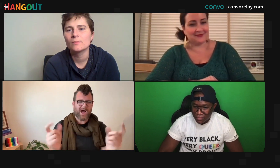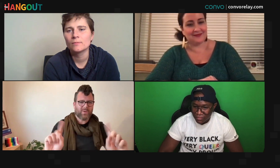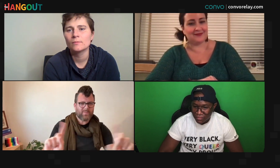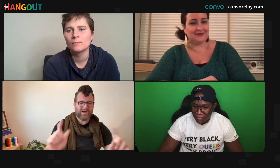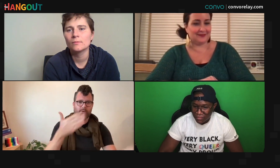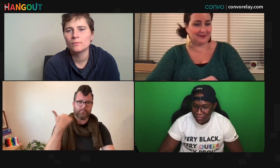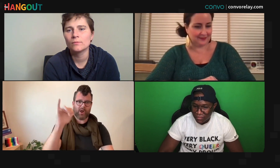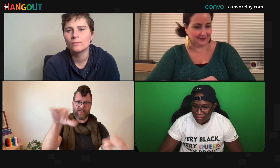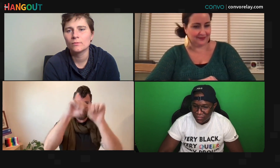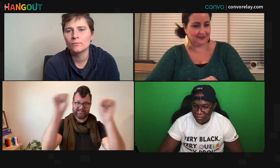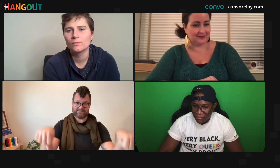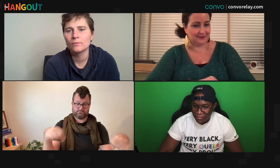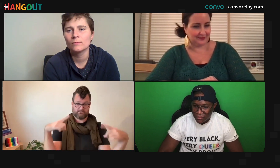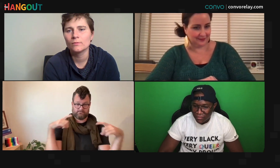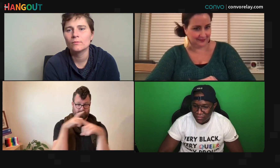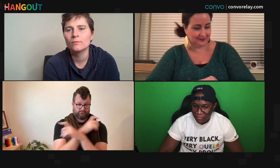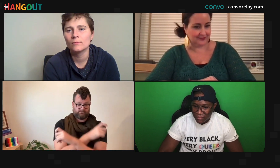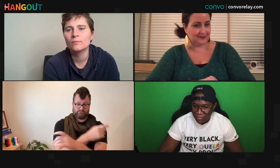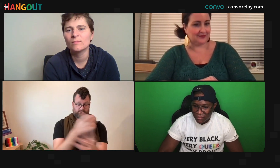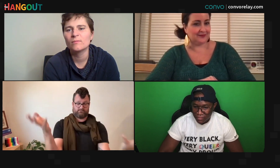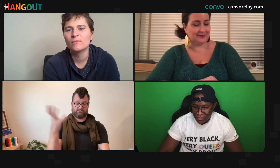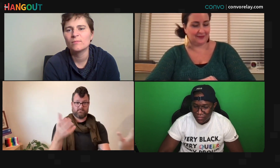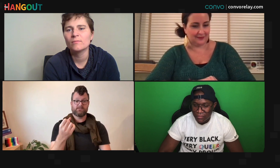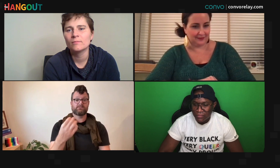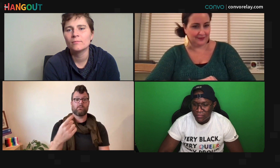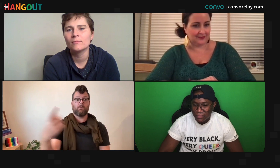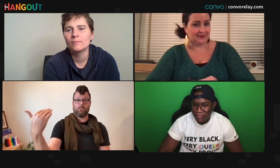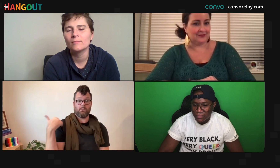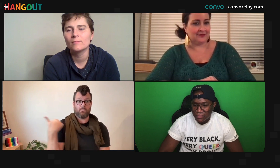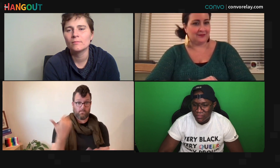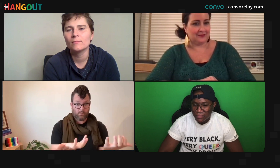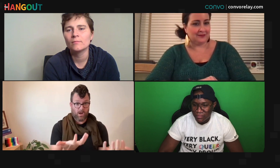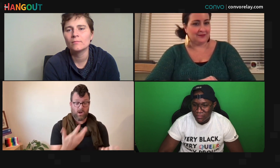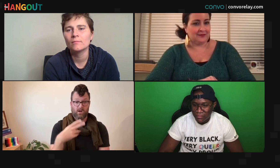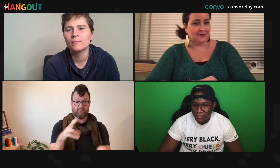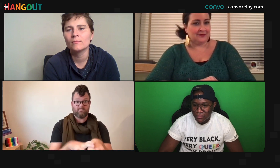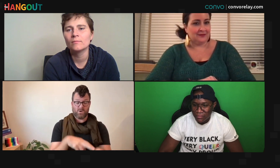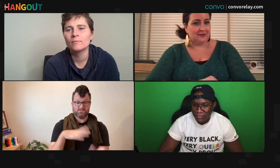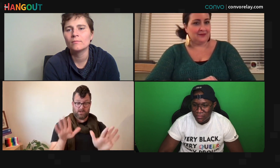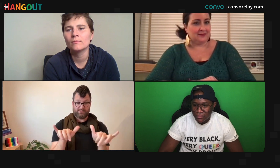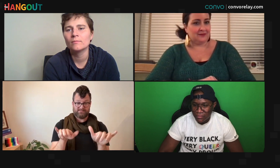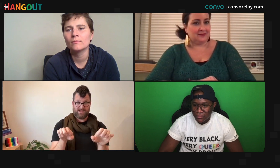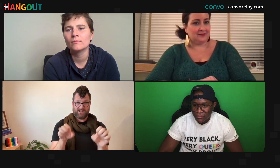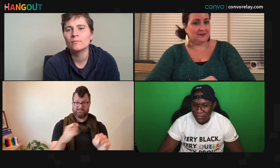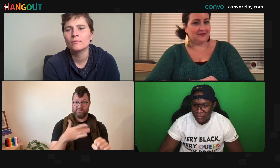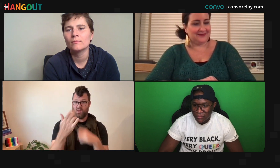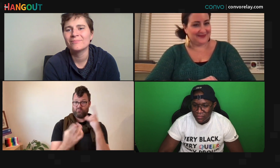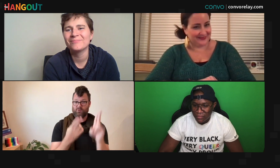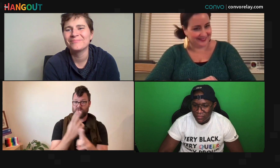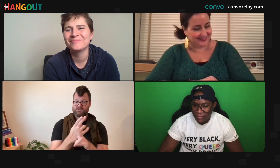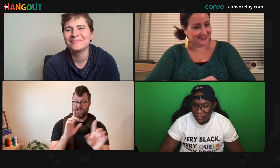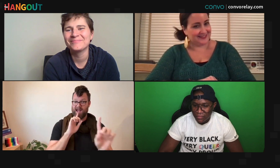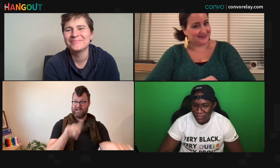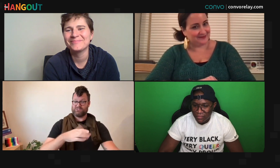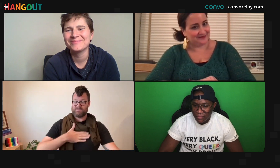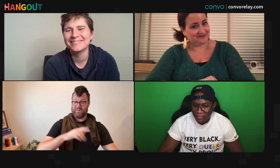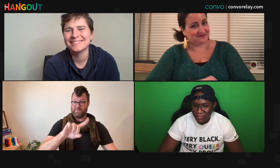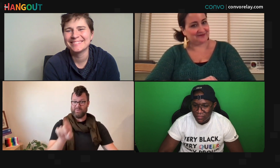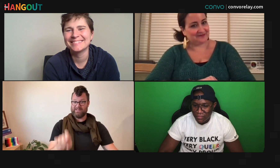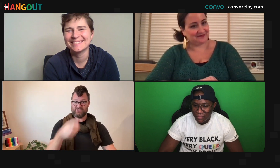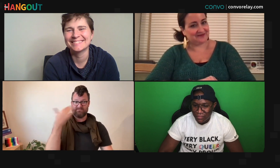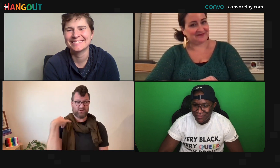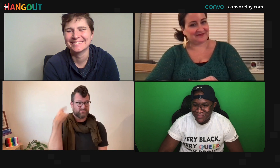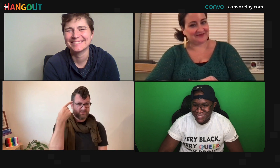person. And they contacted me, and they weren't sure. It was Karen from DC. And the whole process was so complicated. So of course I